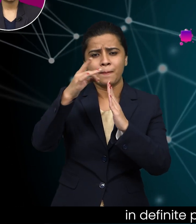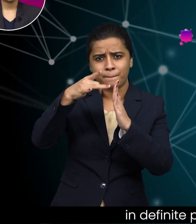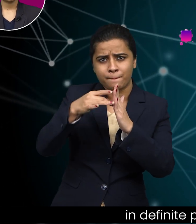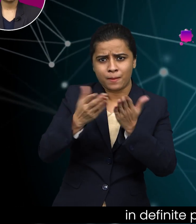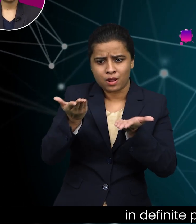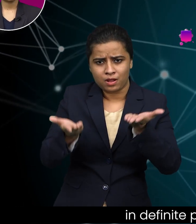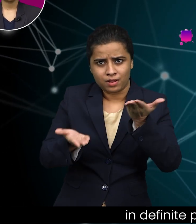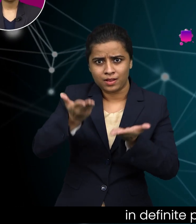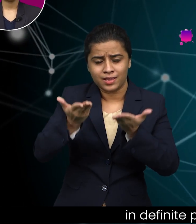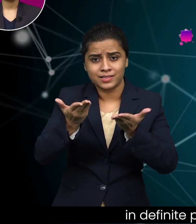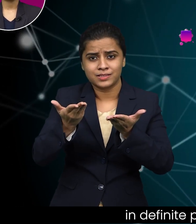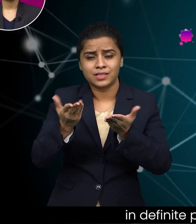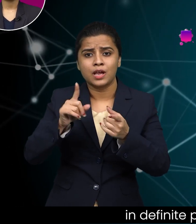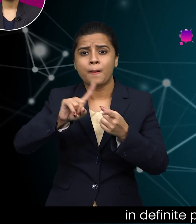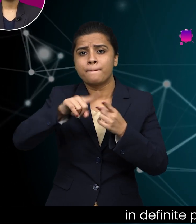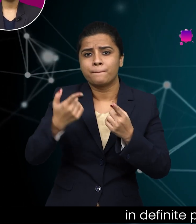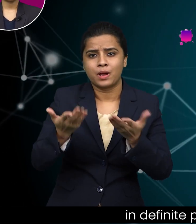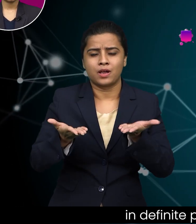mass.